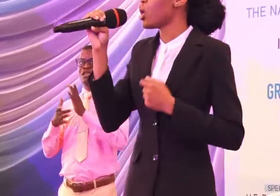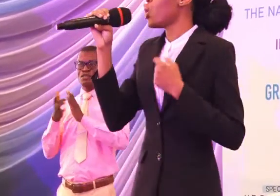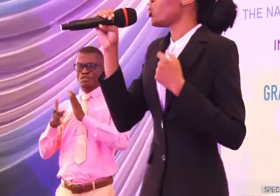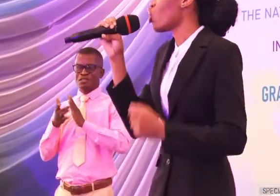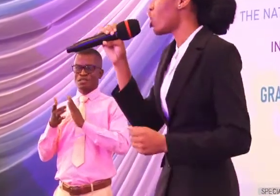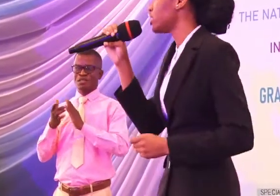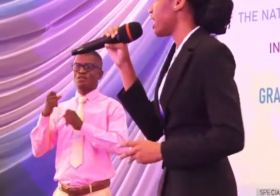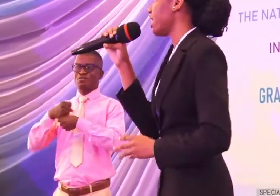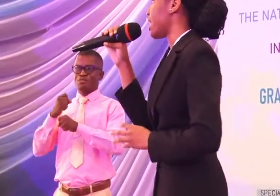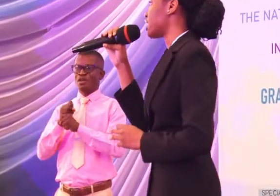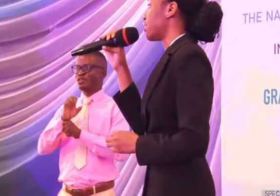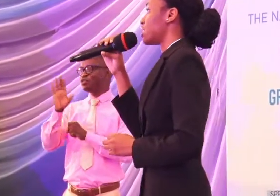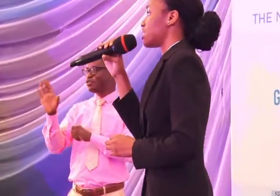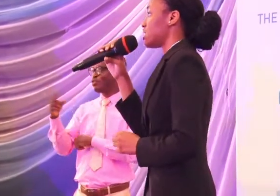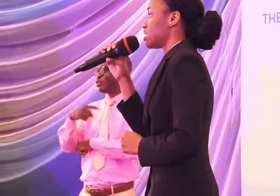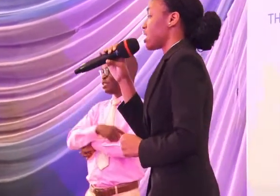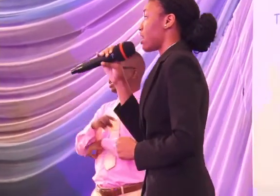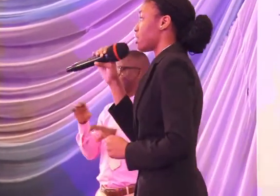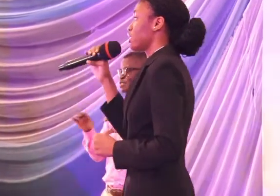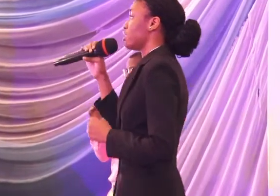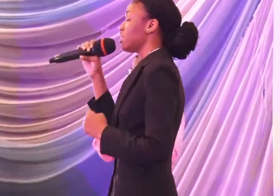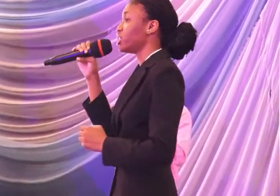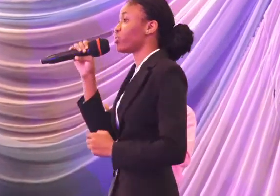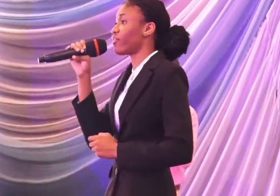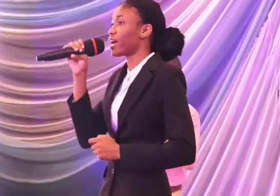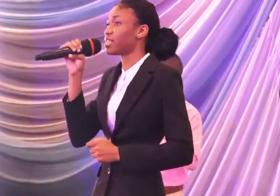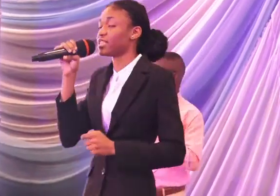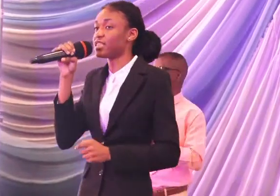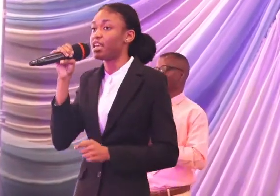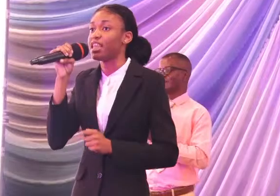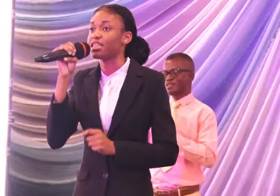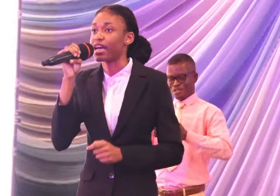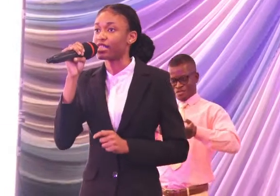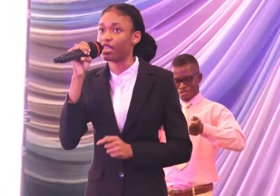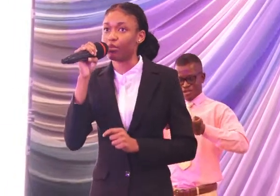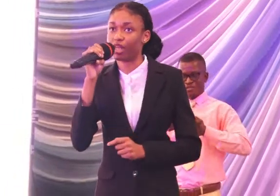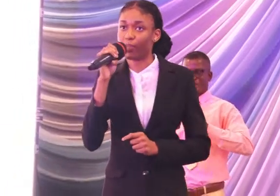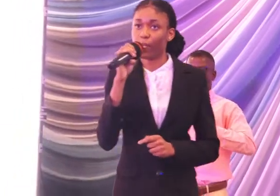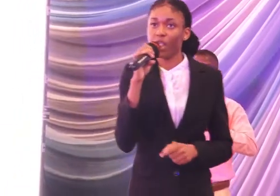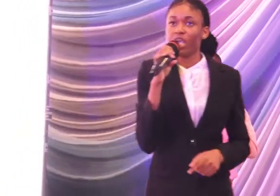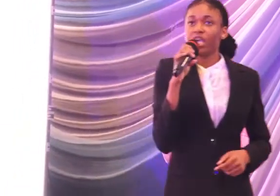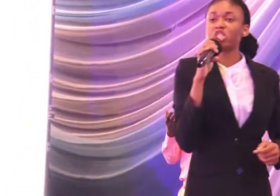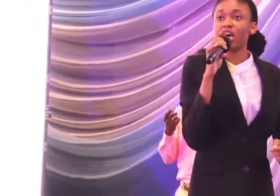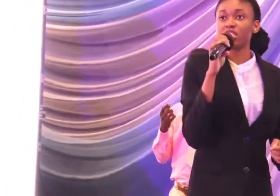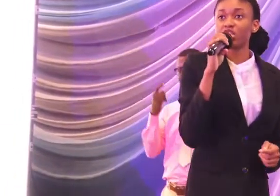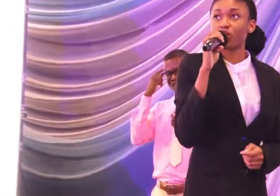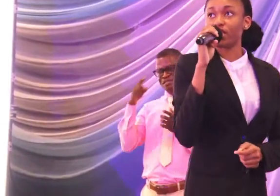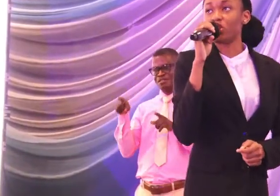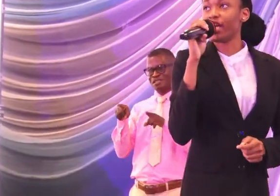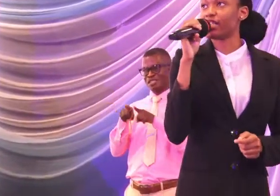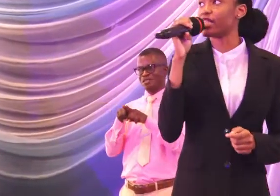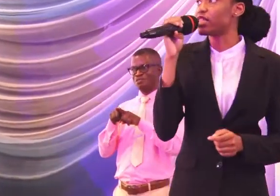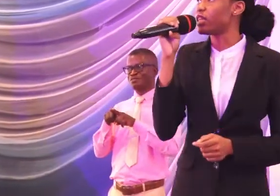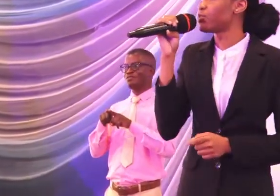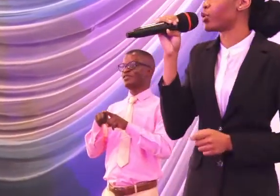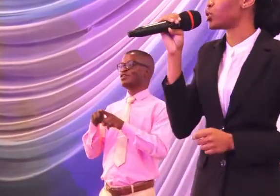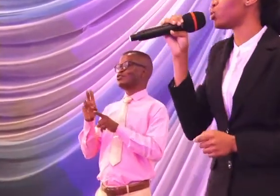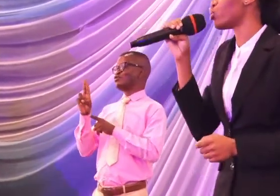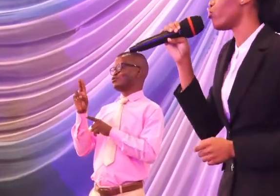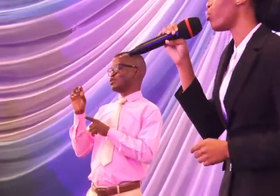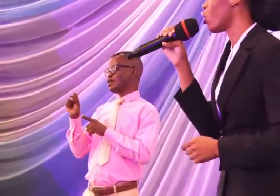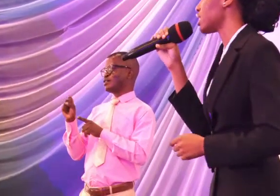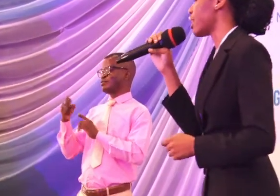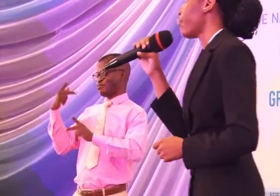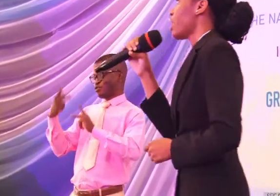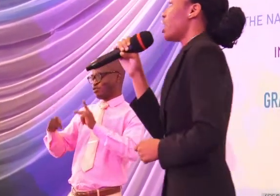makes your daily activities easier, these traffickers can say the exact same thing. In 2020, the United States